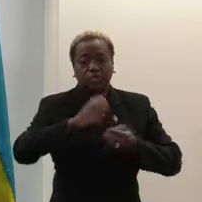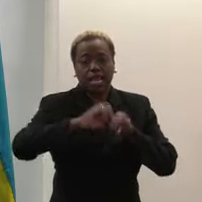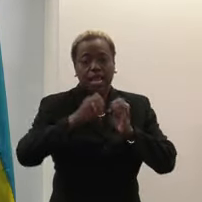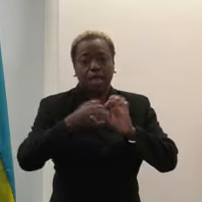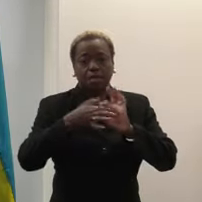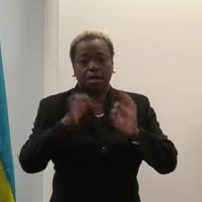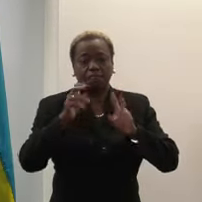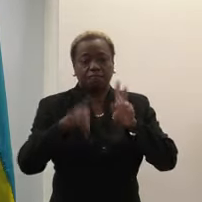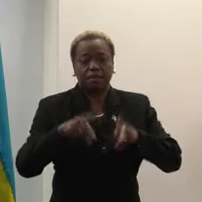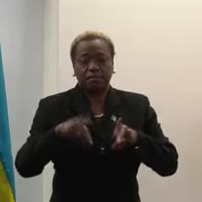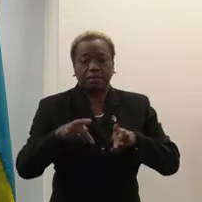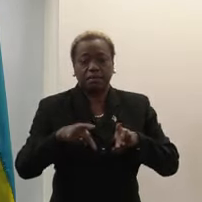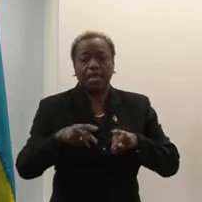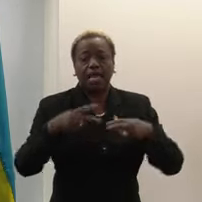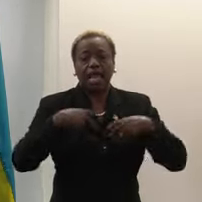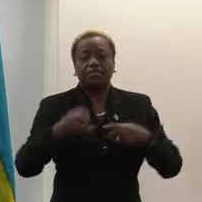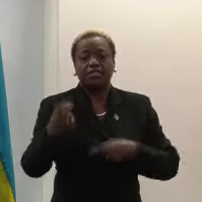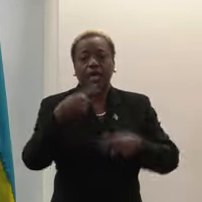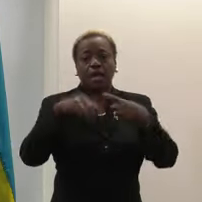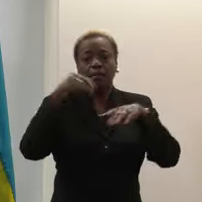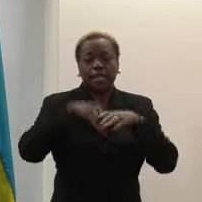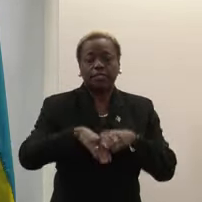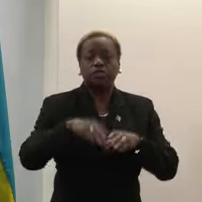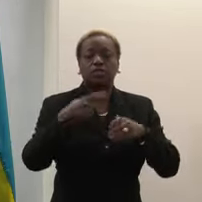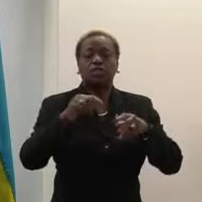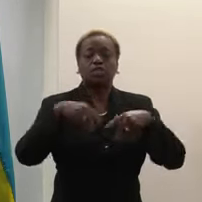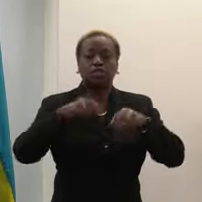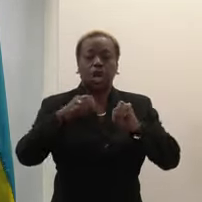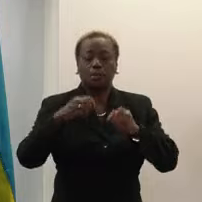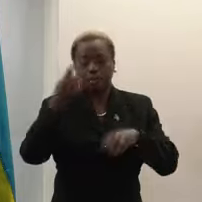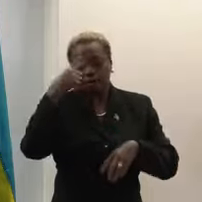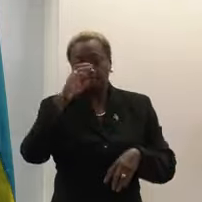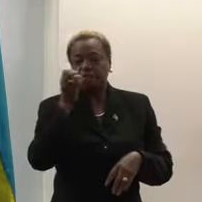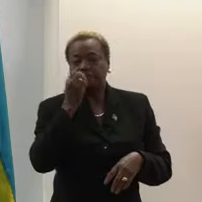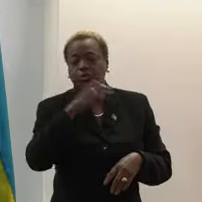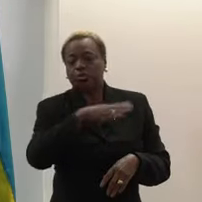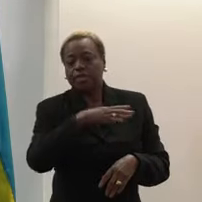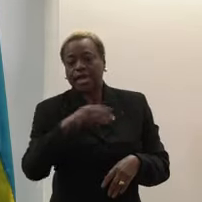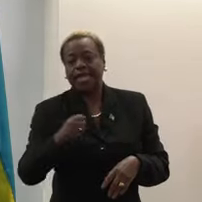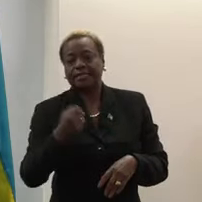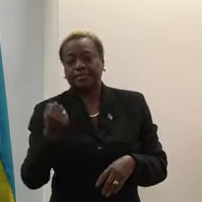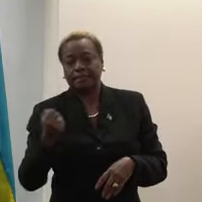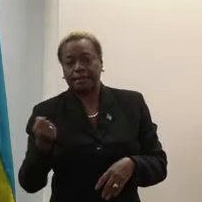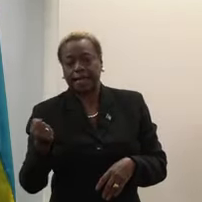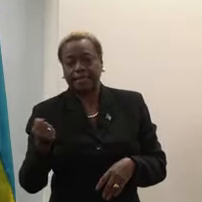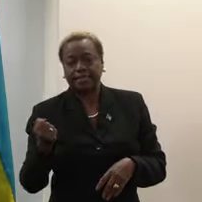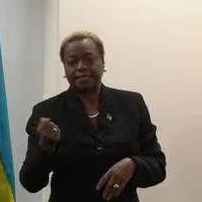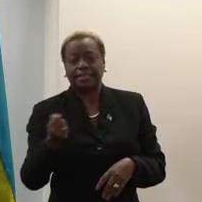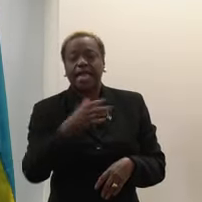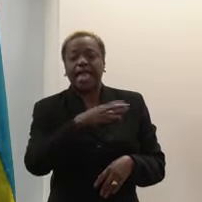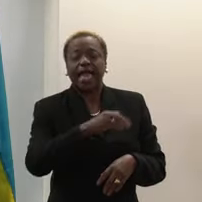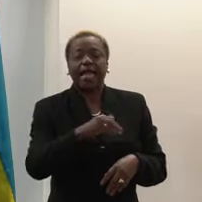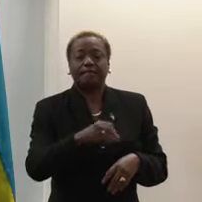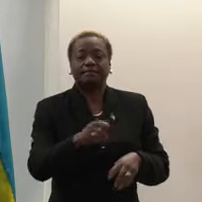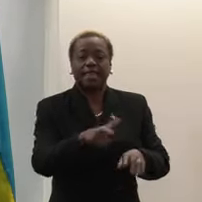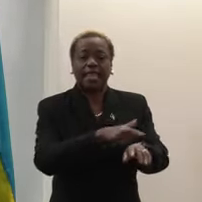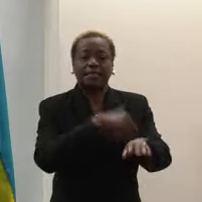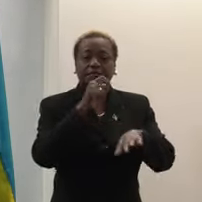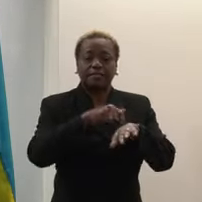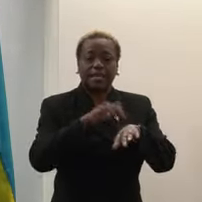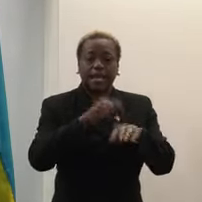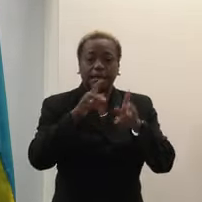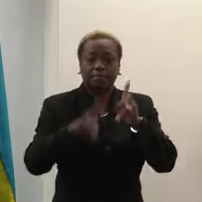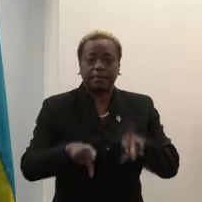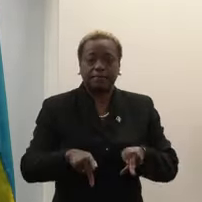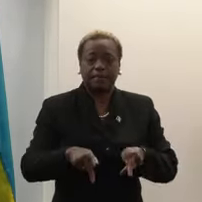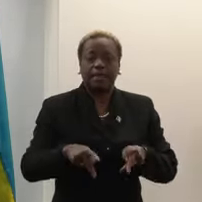people having to come into their stores for food and supplies and the length of time customers have to